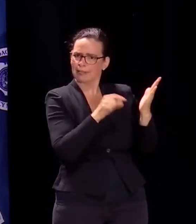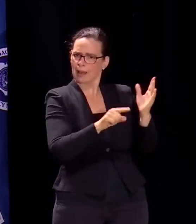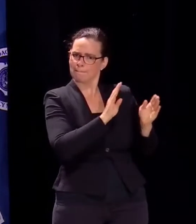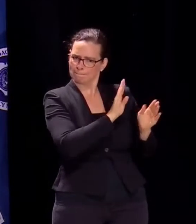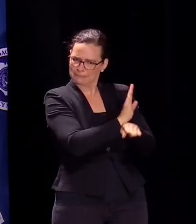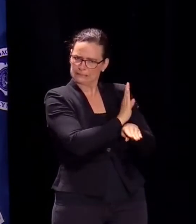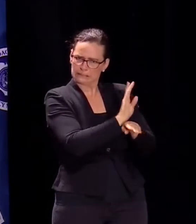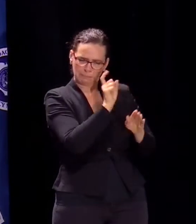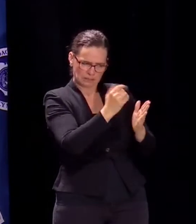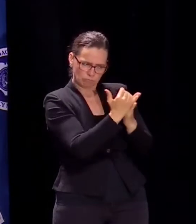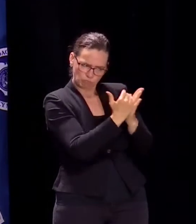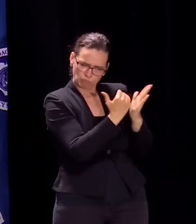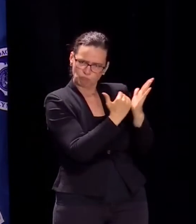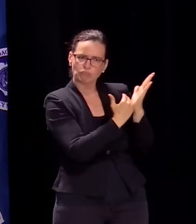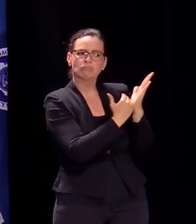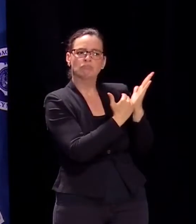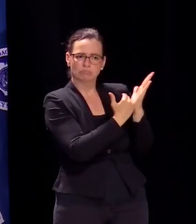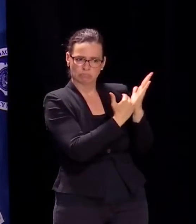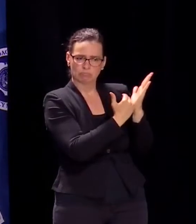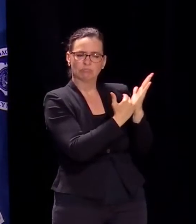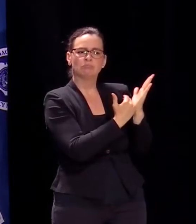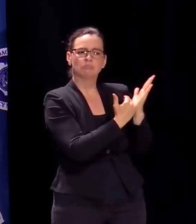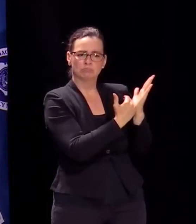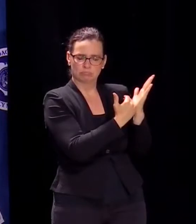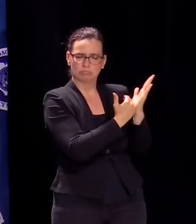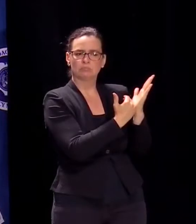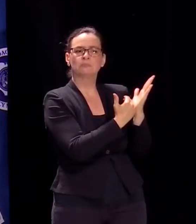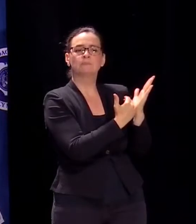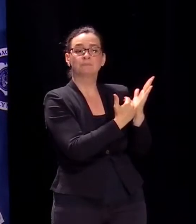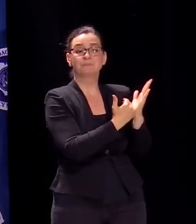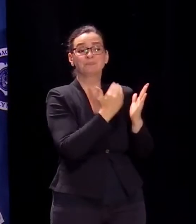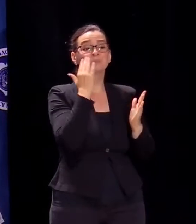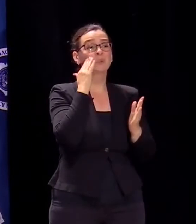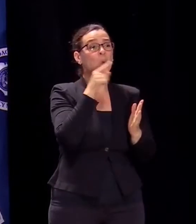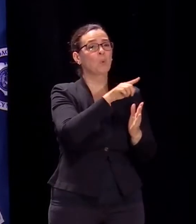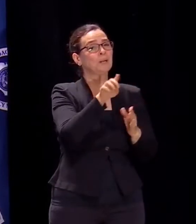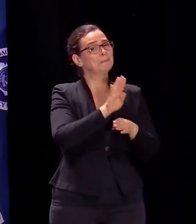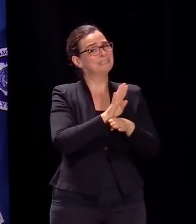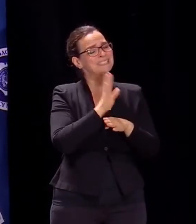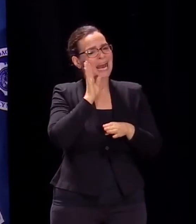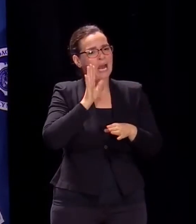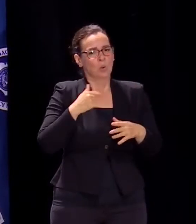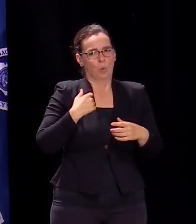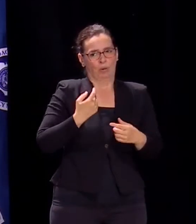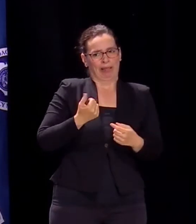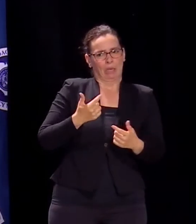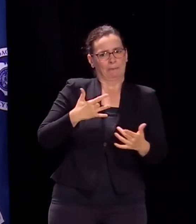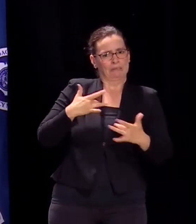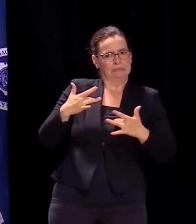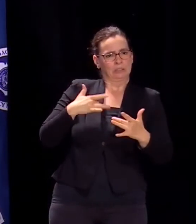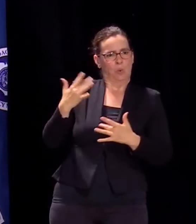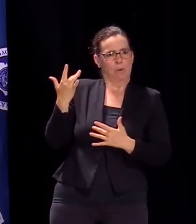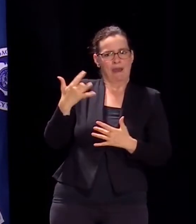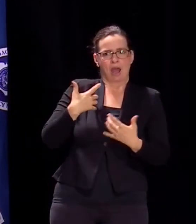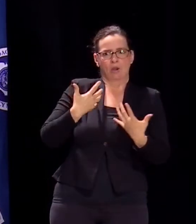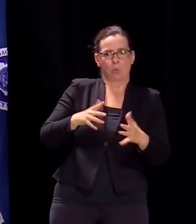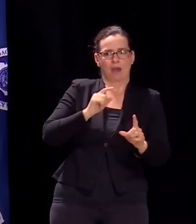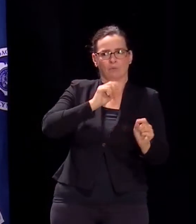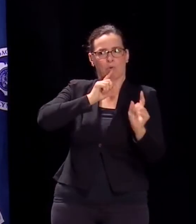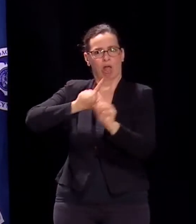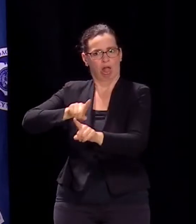Businesses may get a little nervous. They get a case. What does that mean for their workforce? Our job is to come in and box in